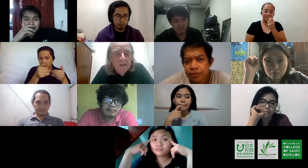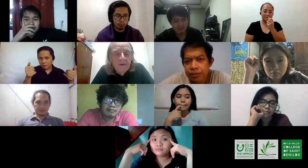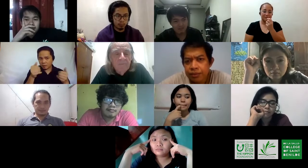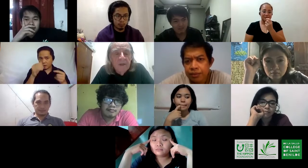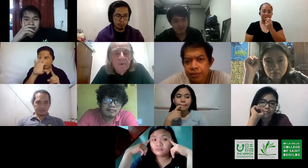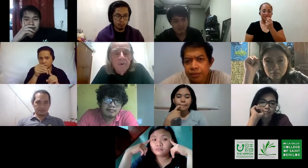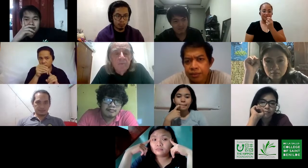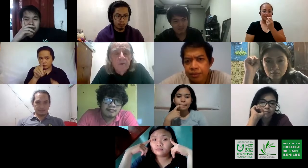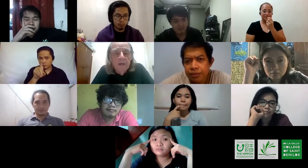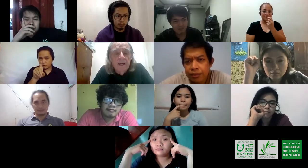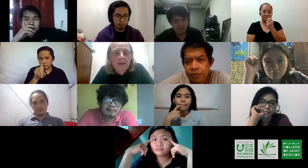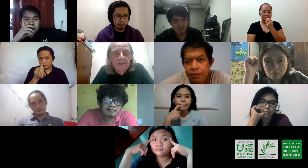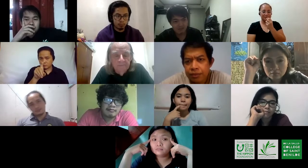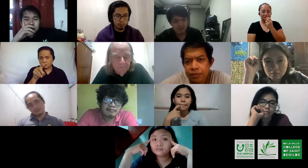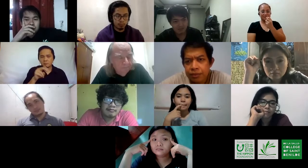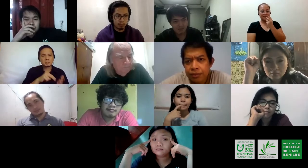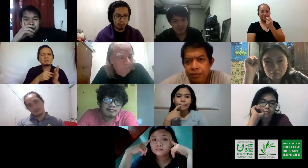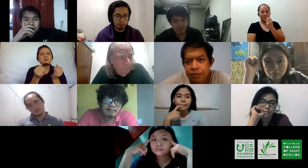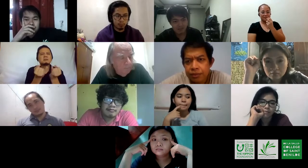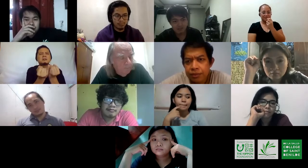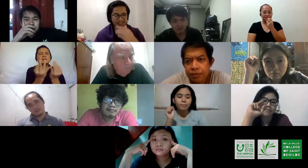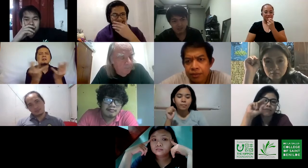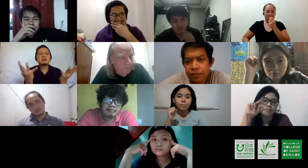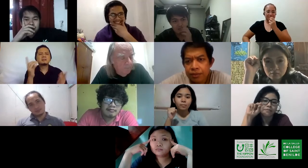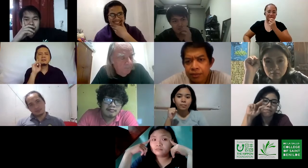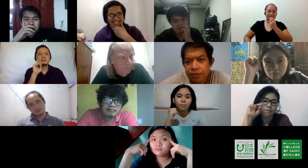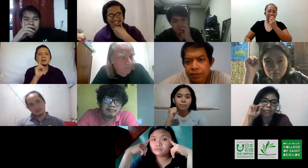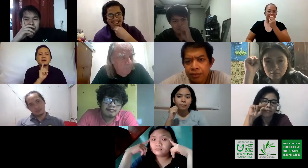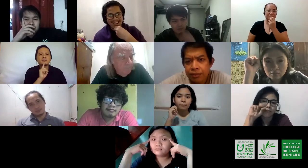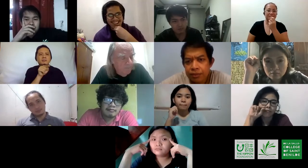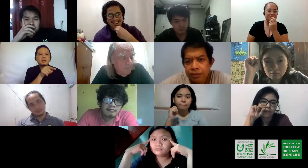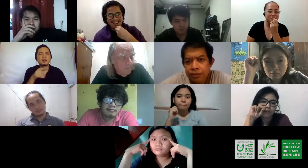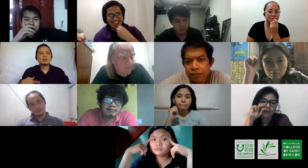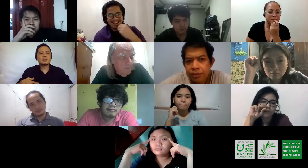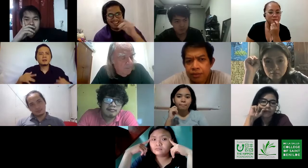How many deaf people on Rennell Island?